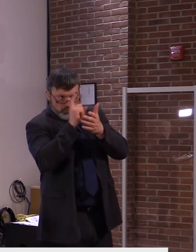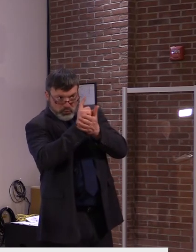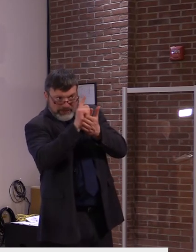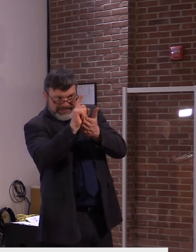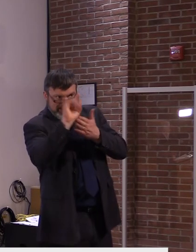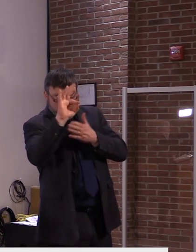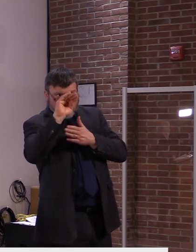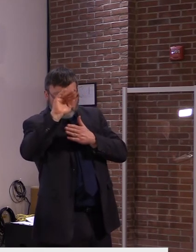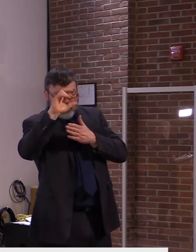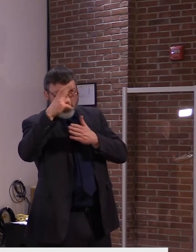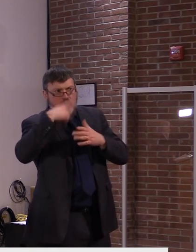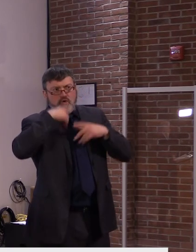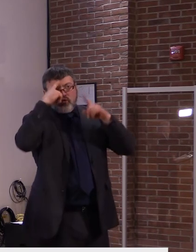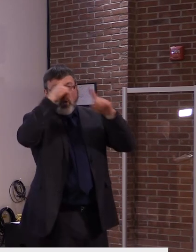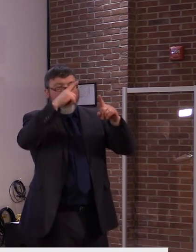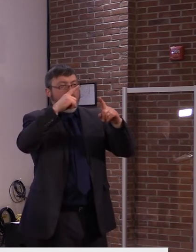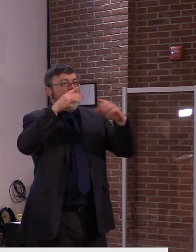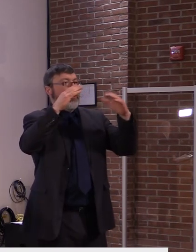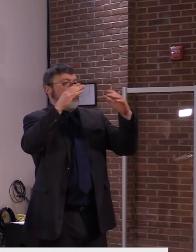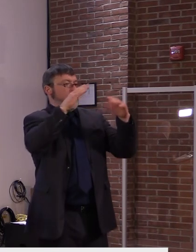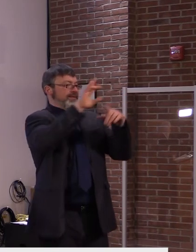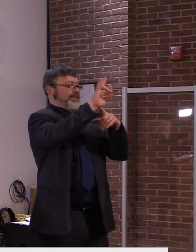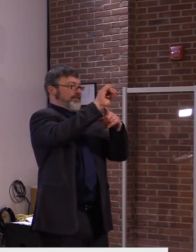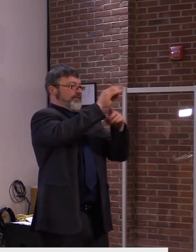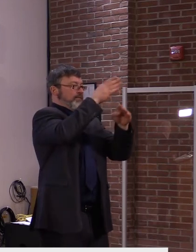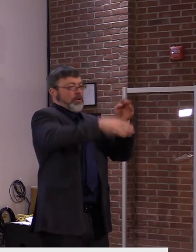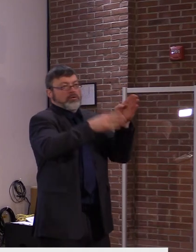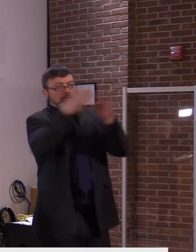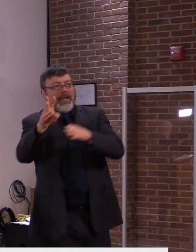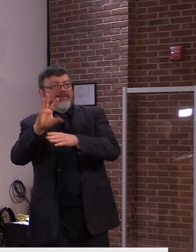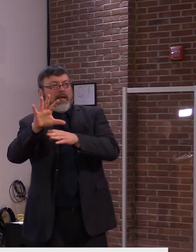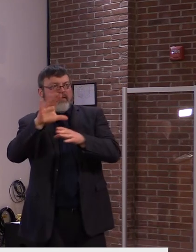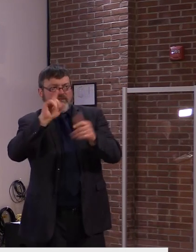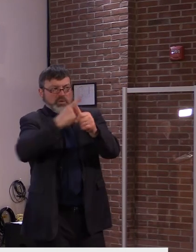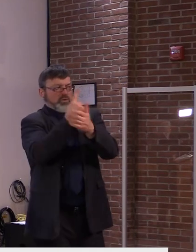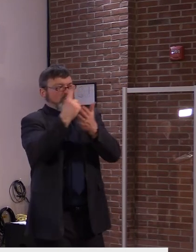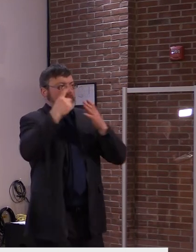the size of this age band and given what we've seen in terms of the